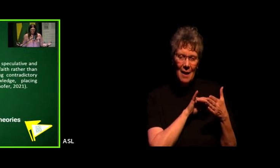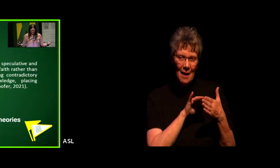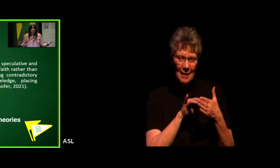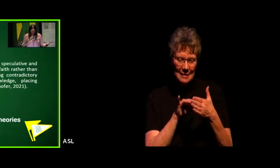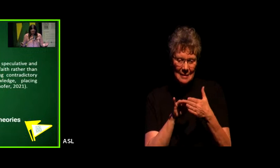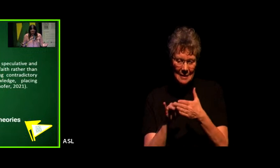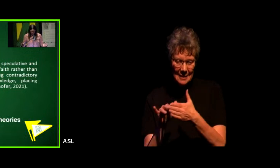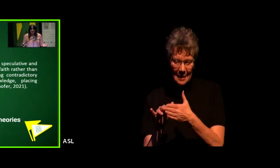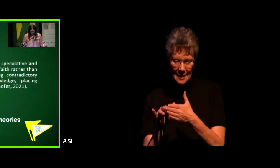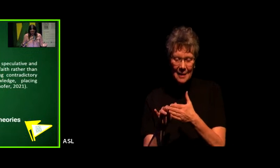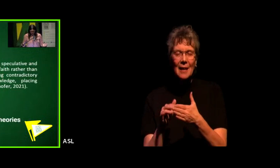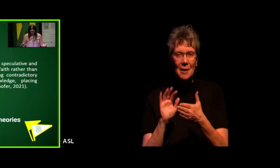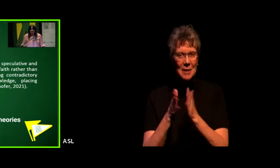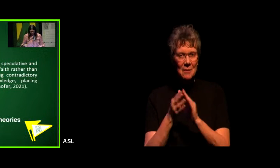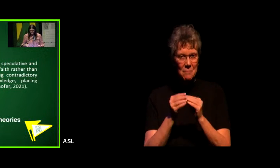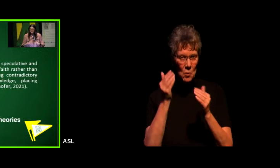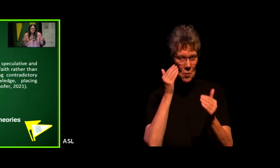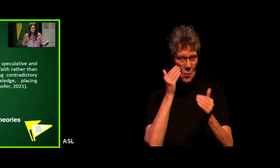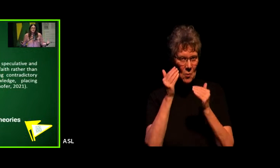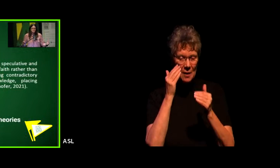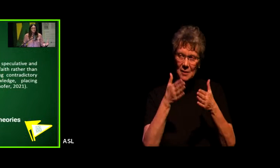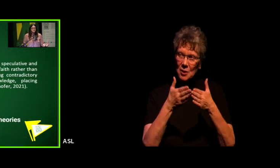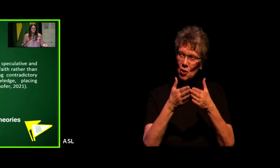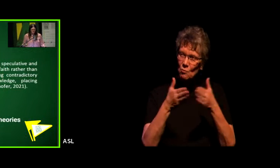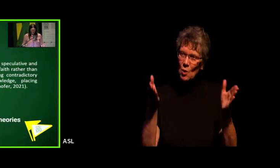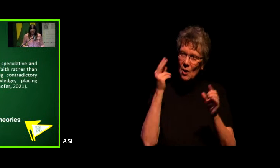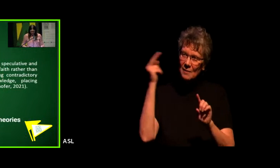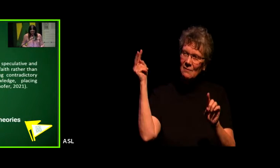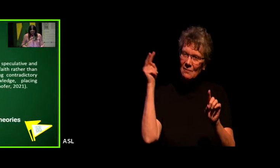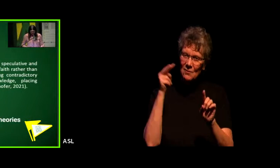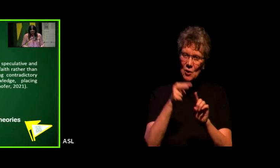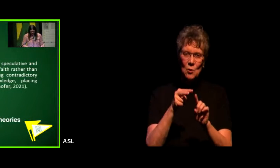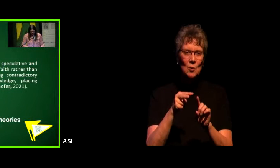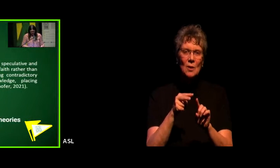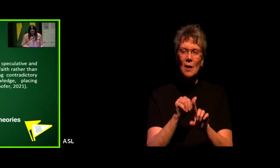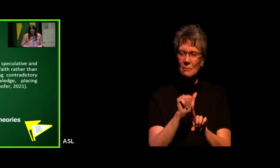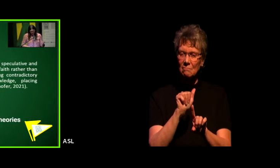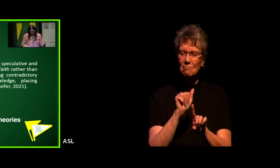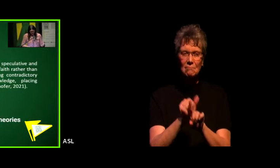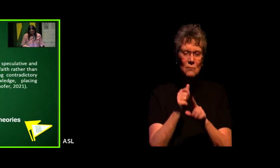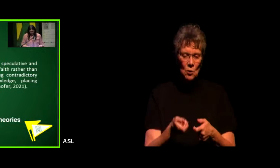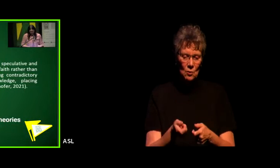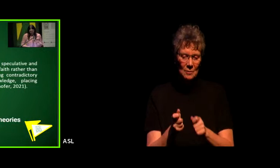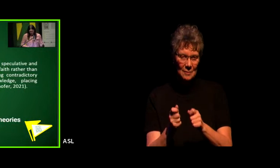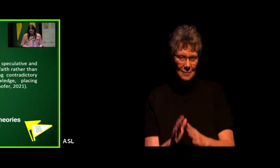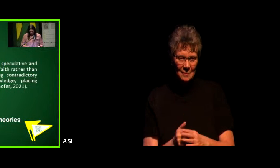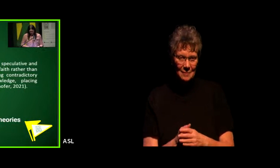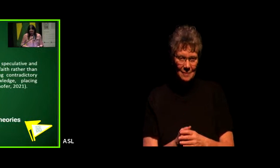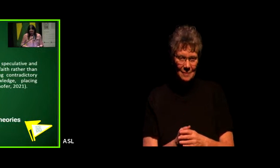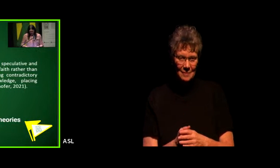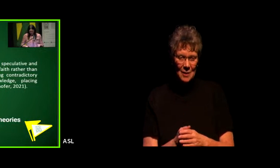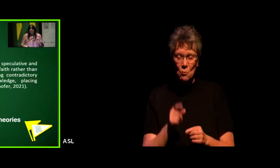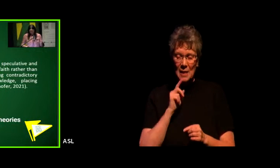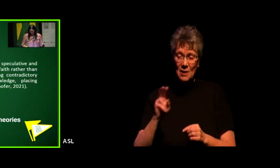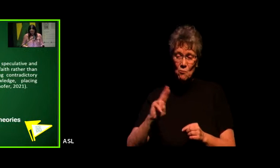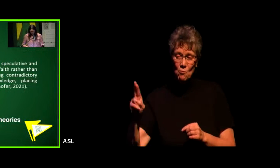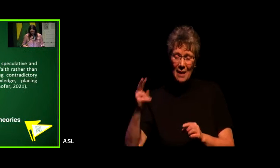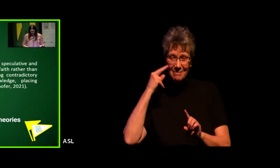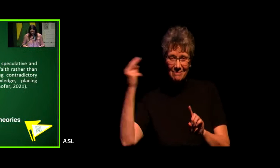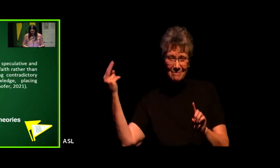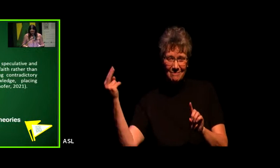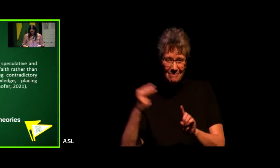broader picture of conspiracism outside of just archaeology. And far-right conspiracy theory and extremism researchers have also been